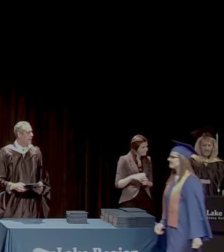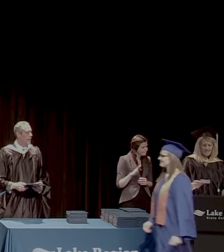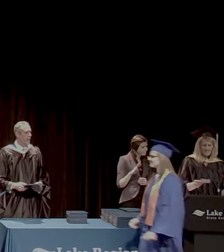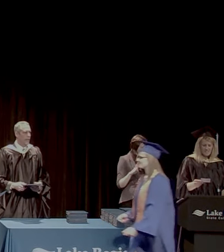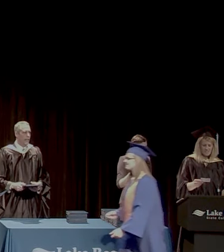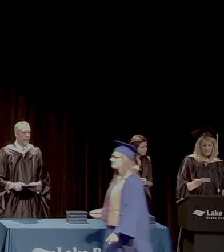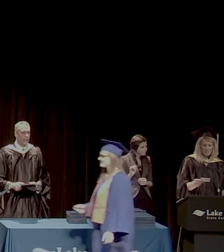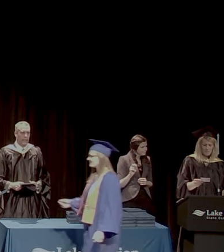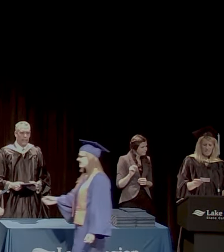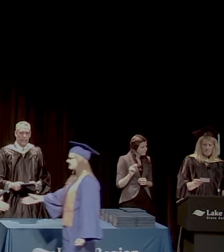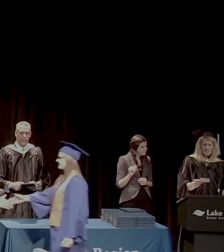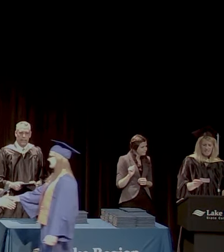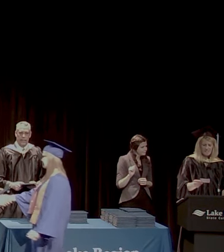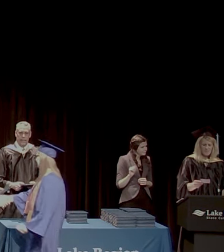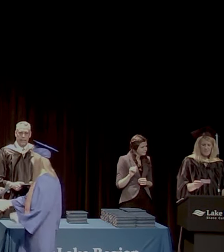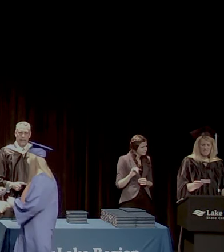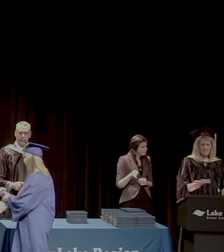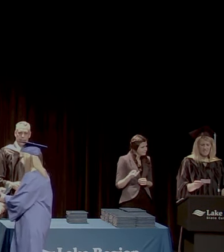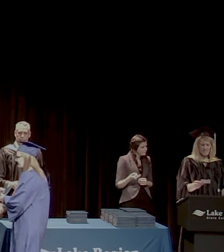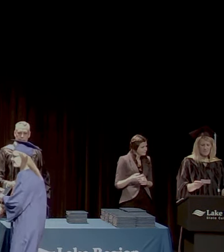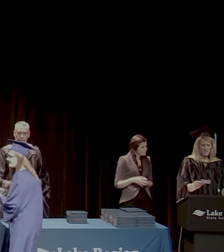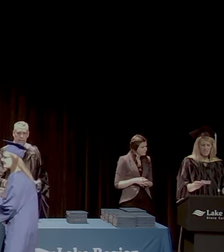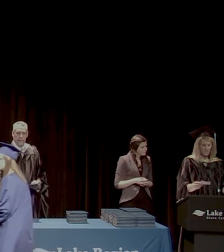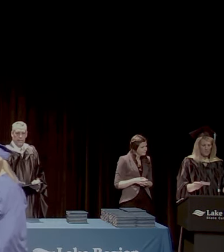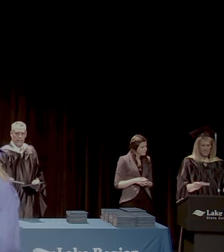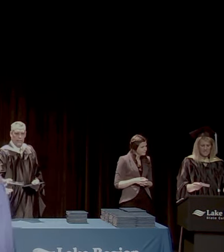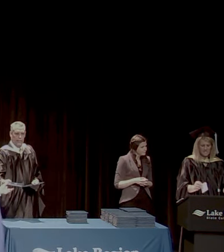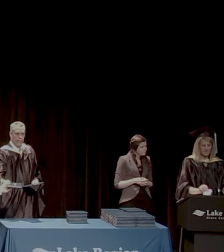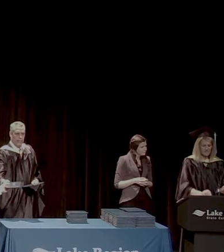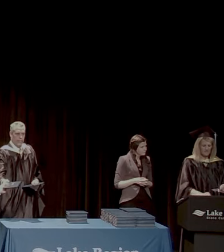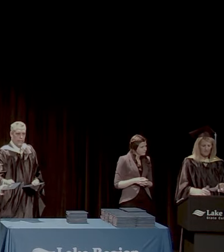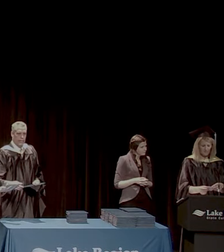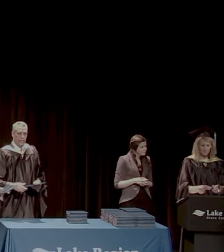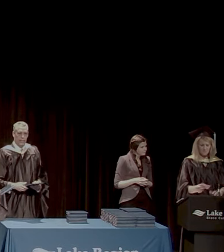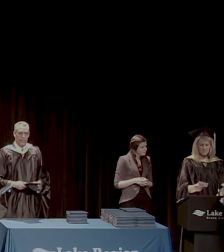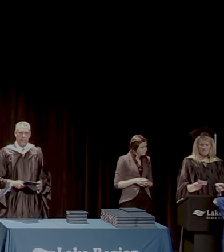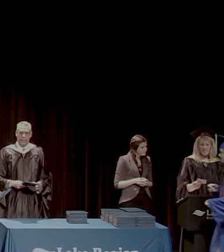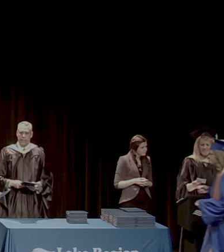Brianna Johansson, Associate in Applied Science, American Sign Language and Interpreting Studies.